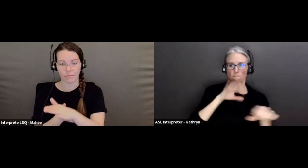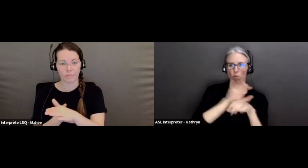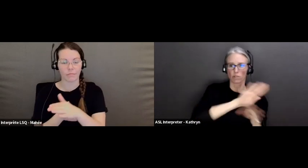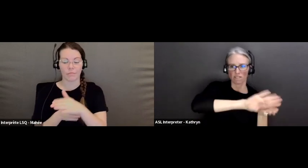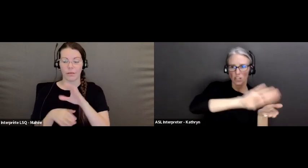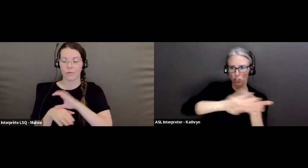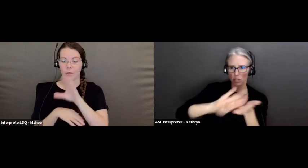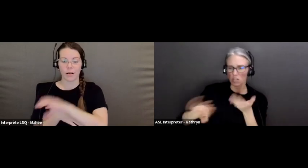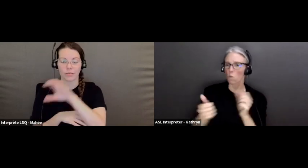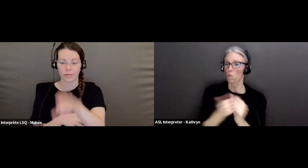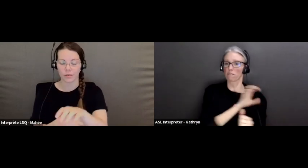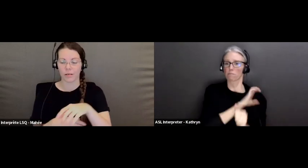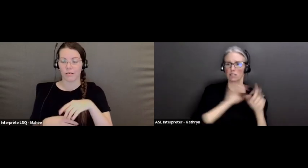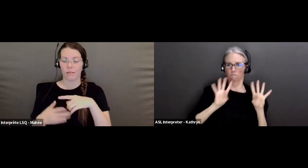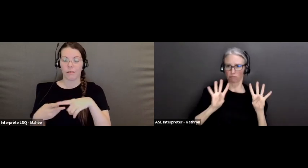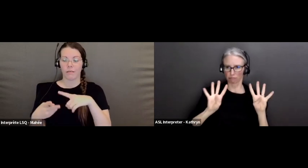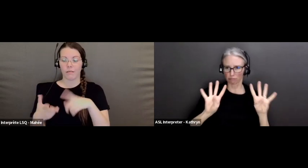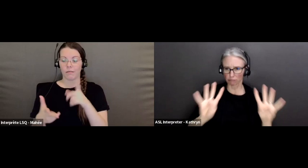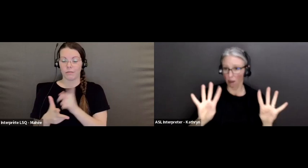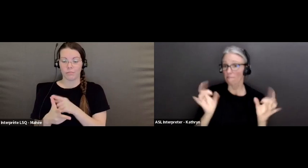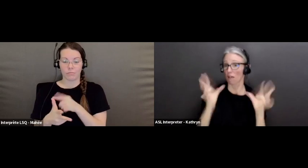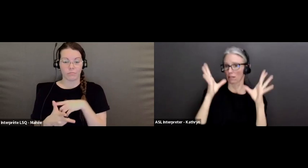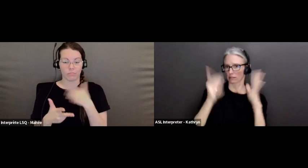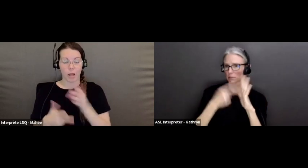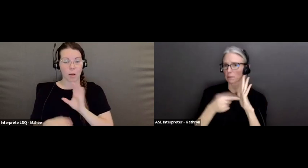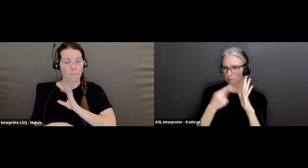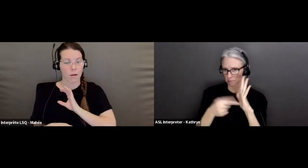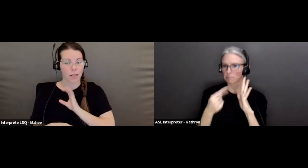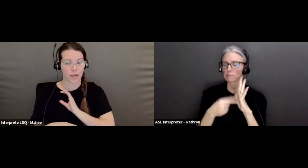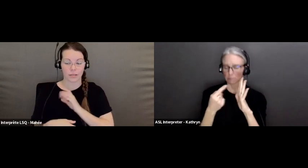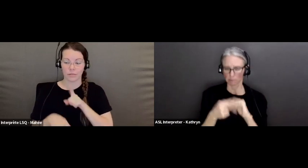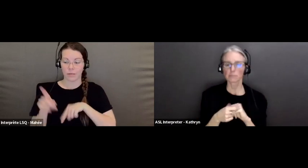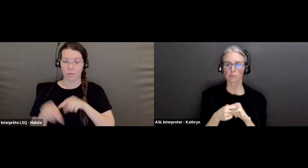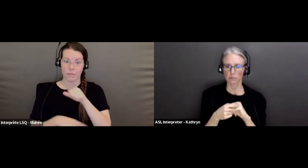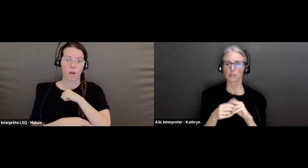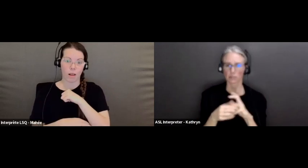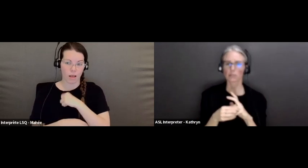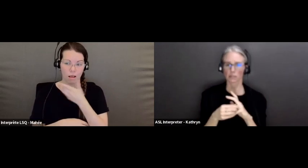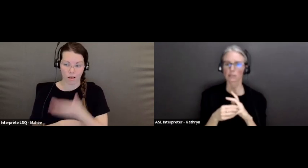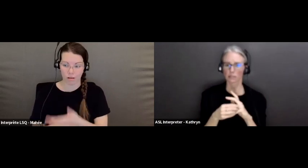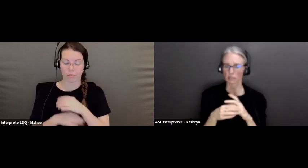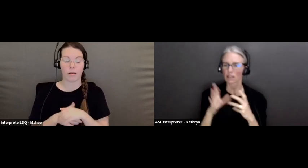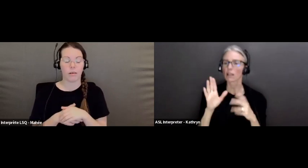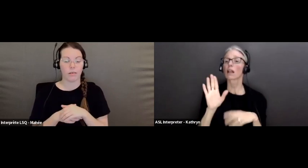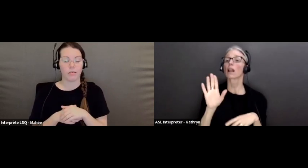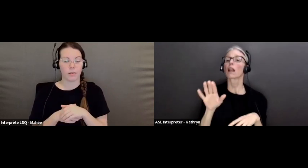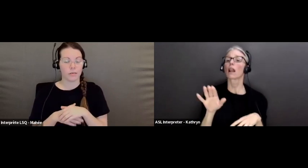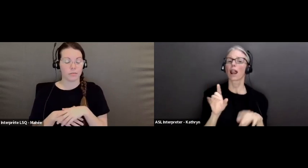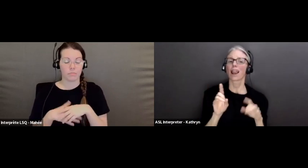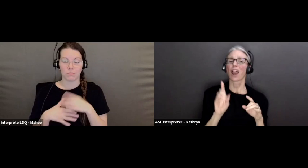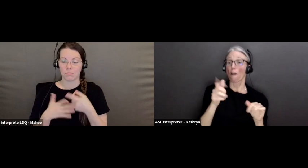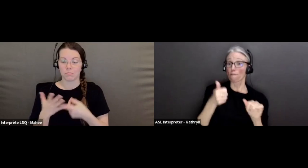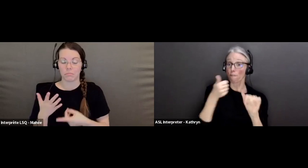police presence with police violence at times, all based on the punitive enforcement of bylaws and